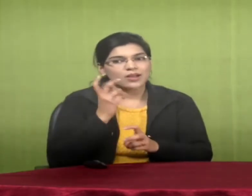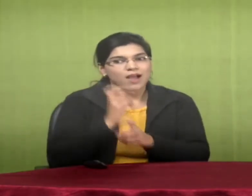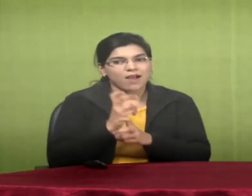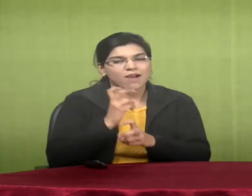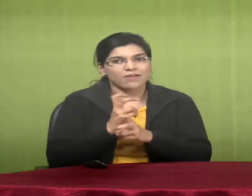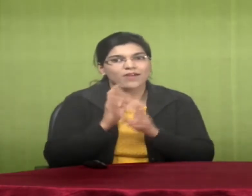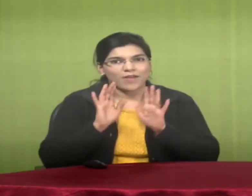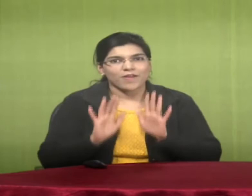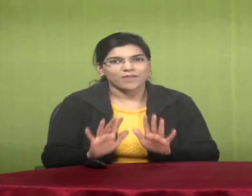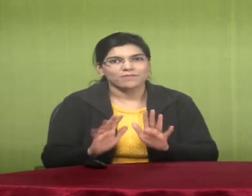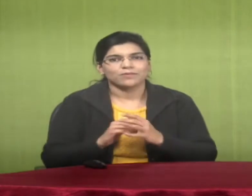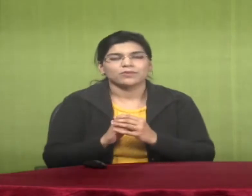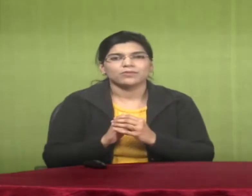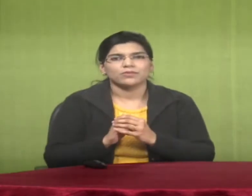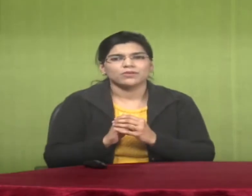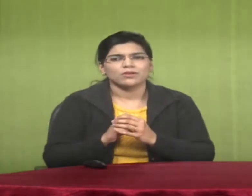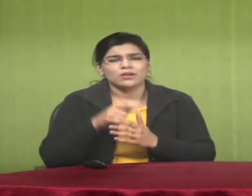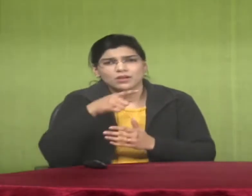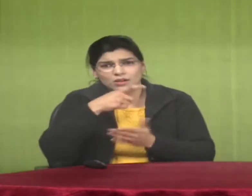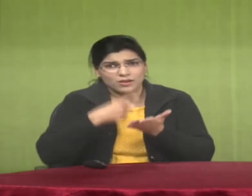He's staring down one road,